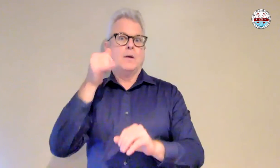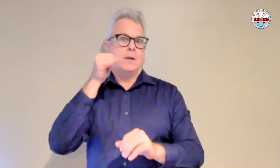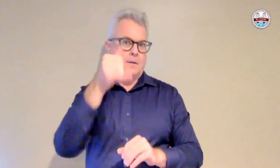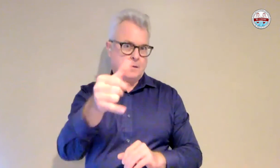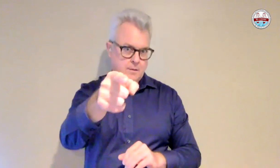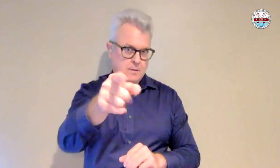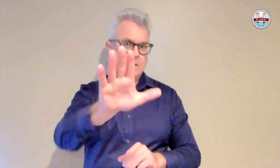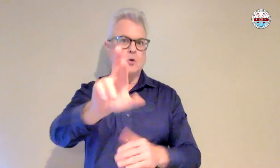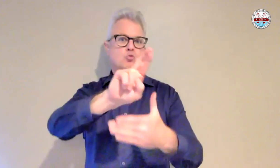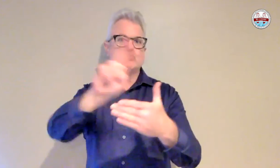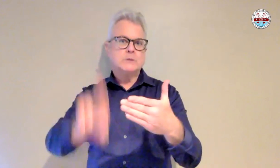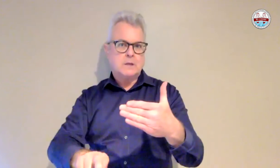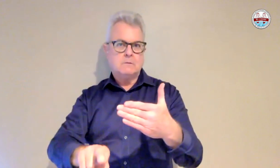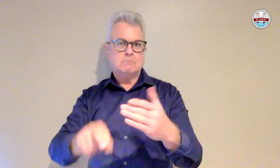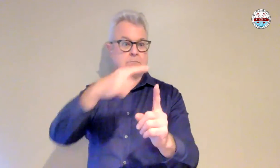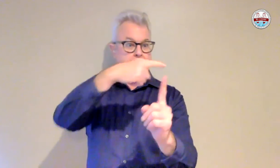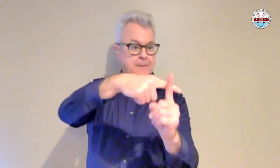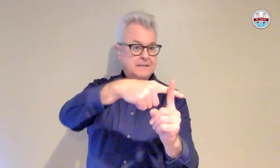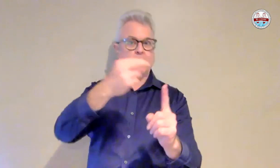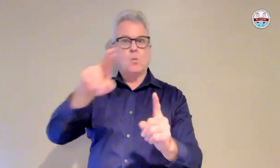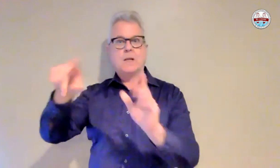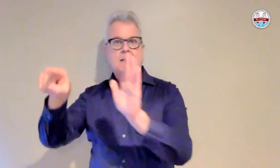And the results will also be given to you by them calling into you